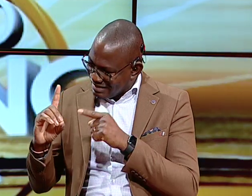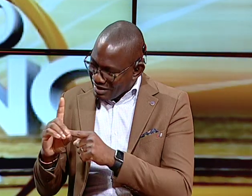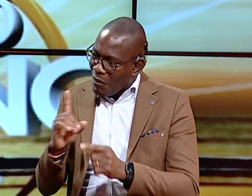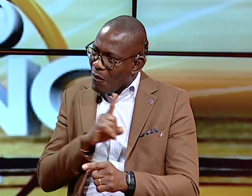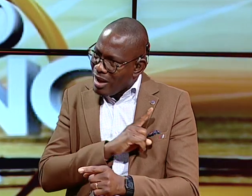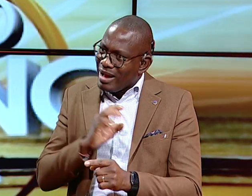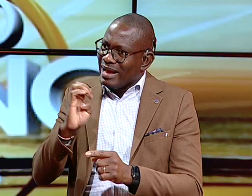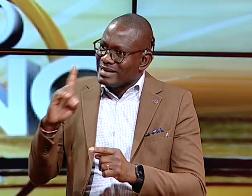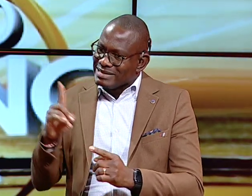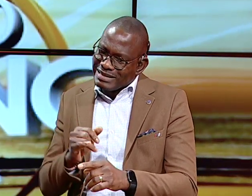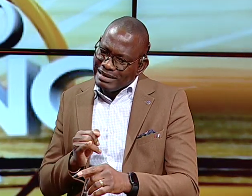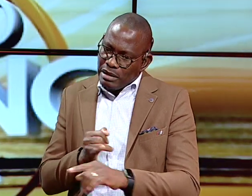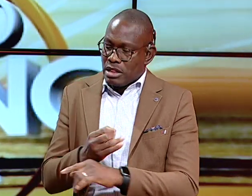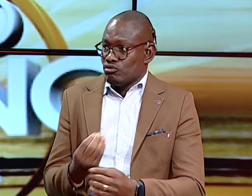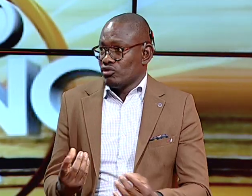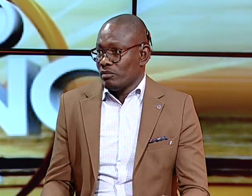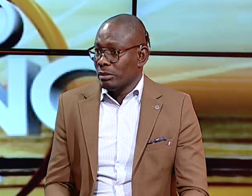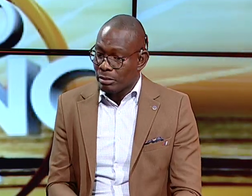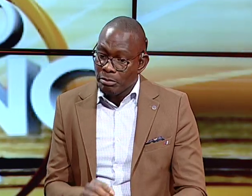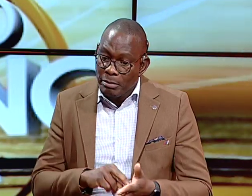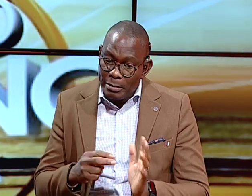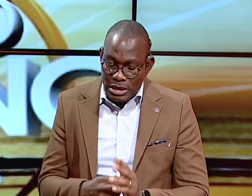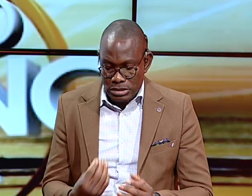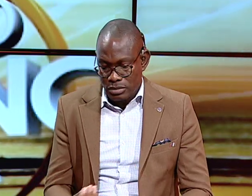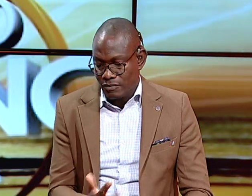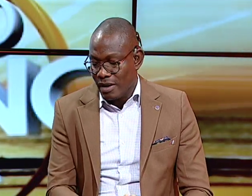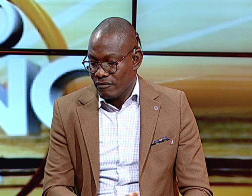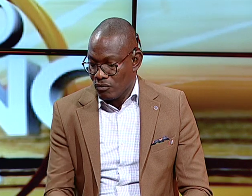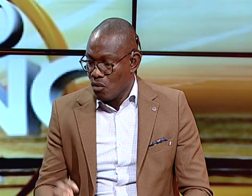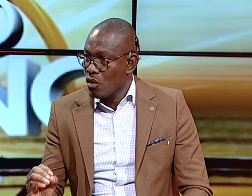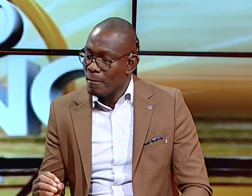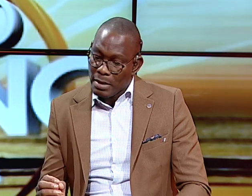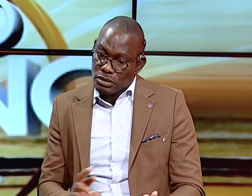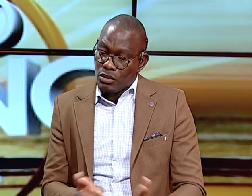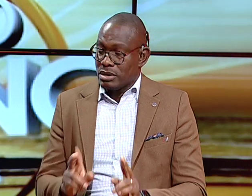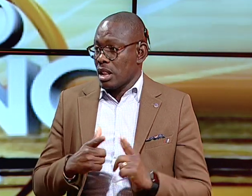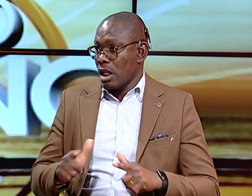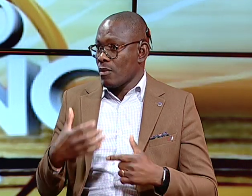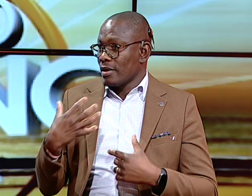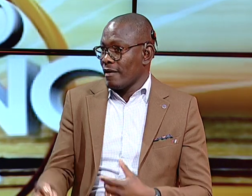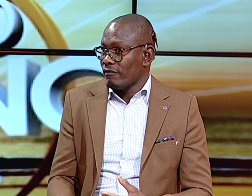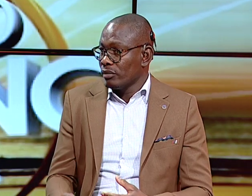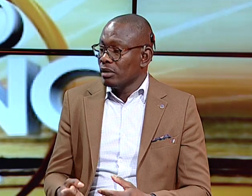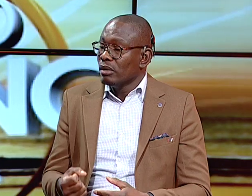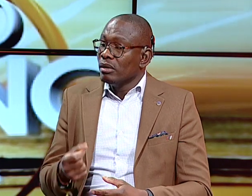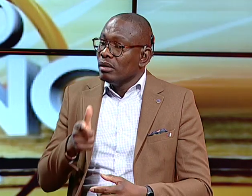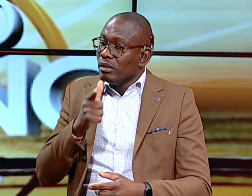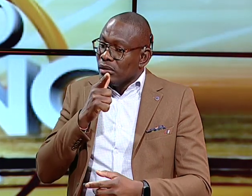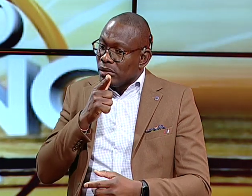Yeah. So that's what very important is, that we start at ECD level to ensure that this language